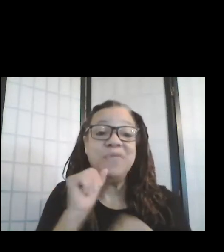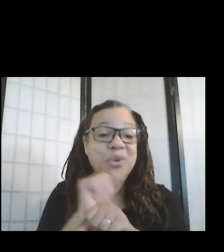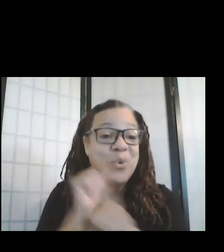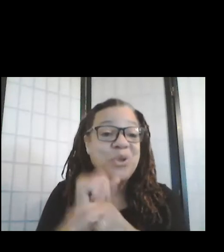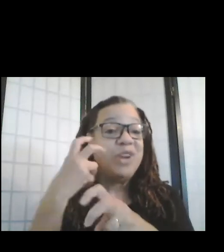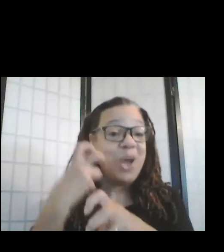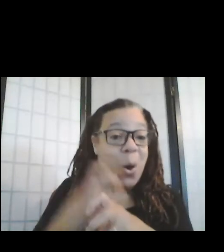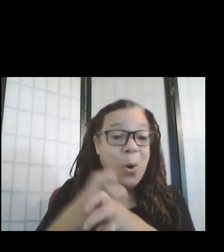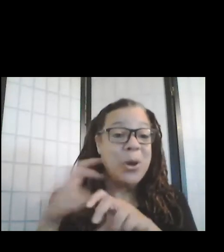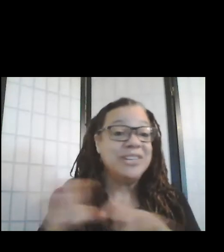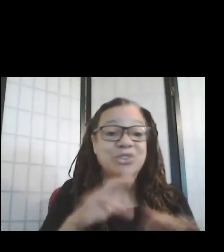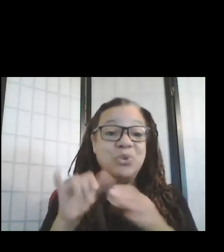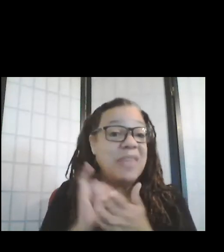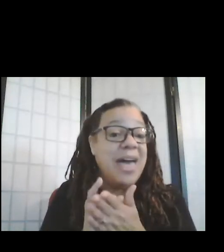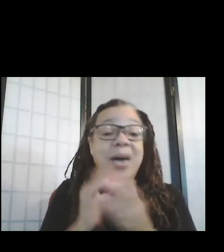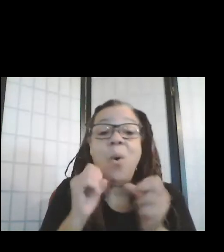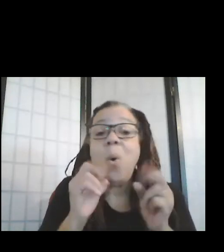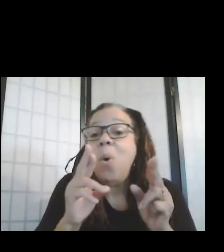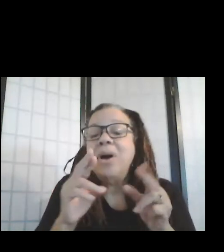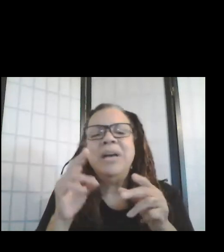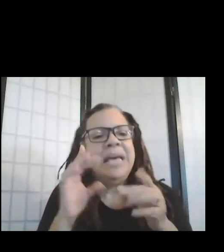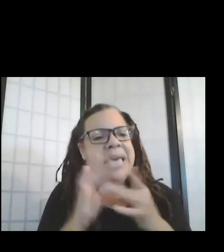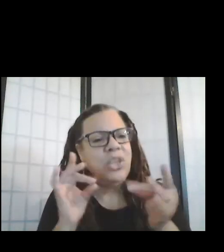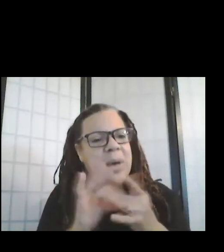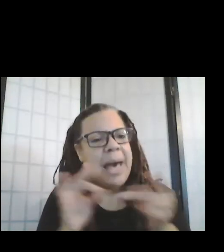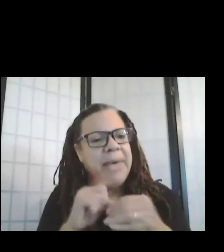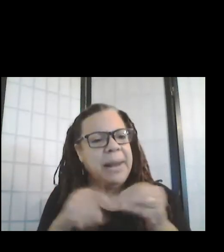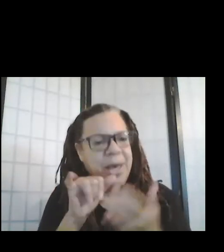that, or can you comment about that at all?